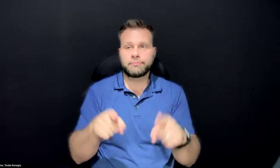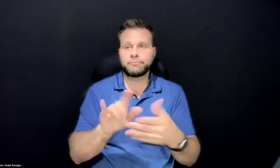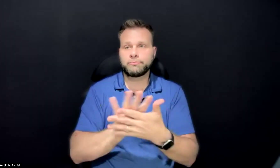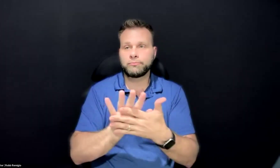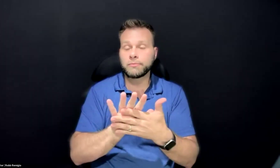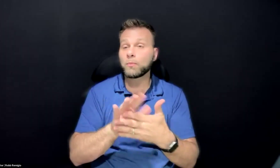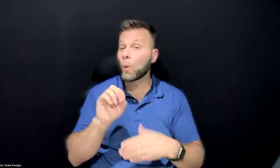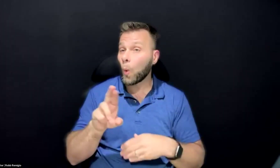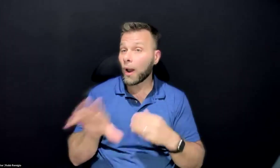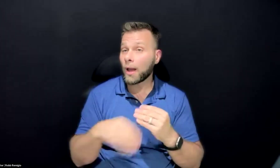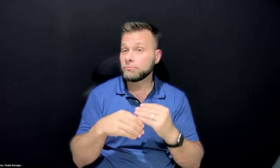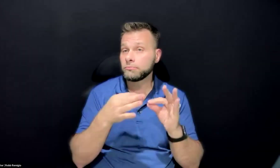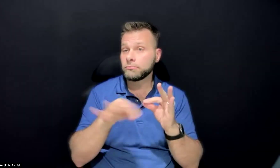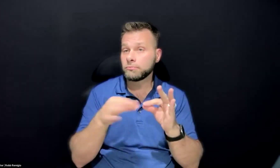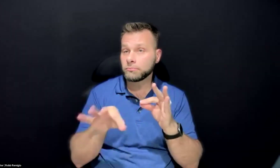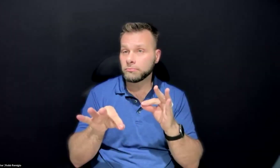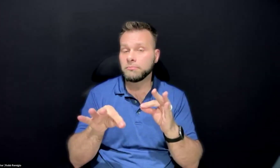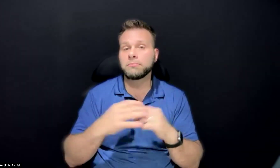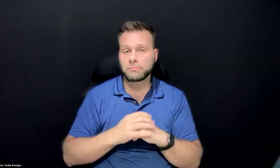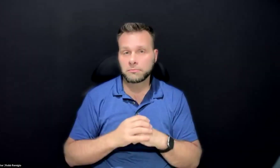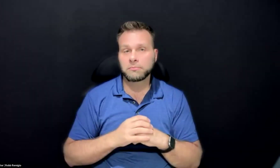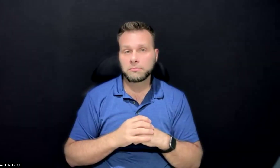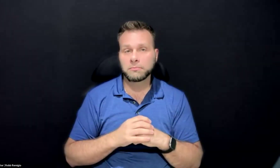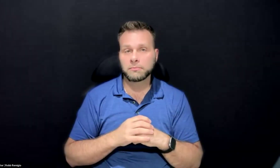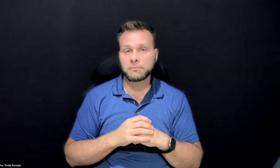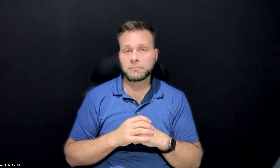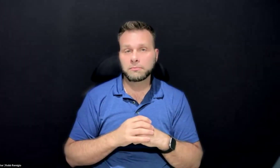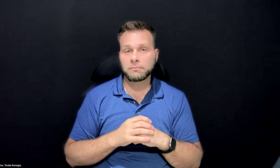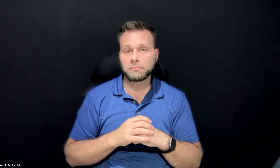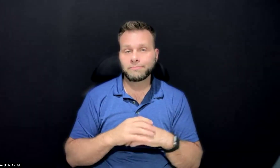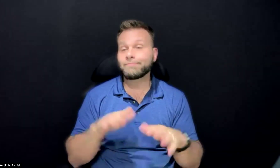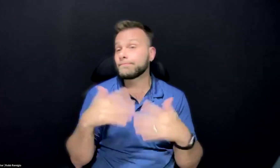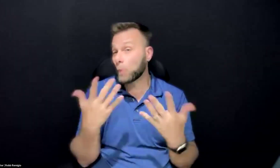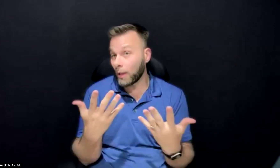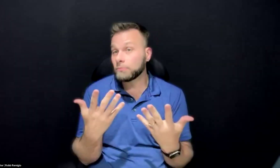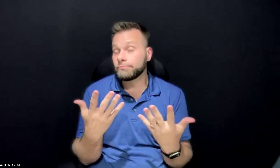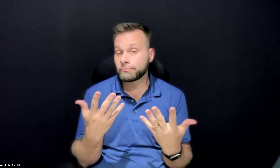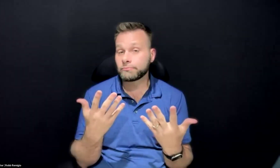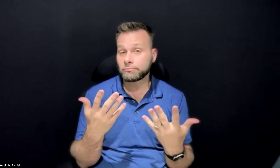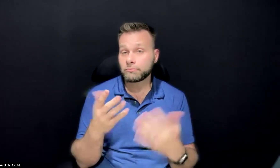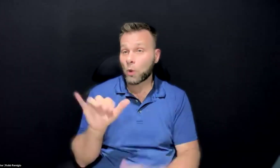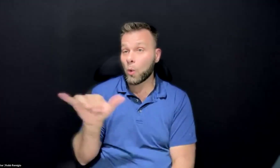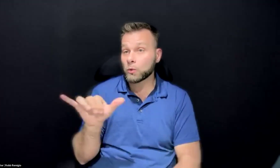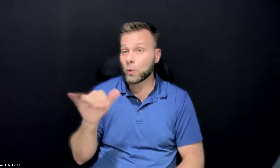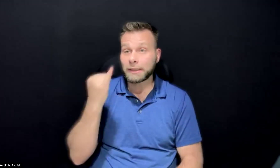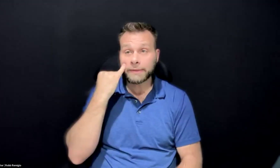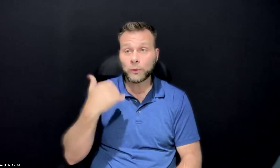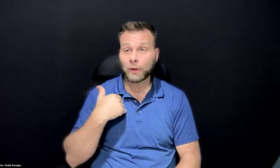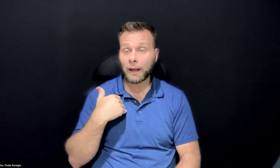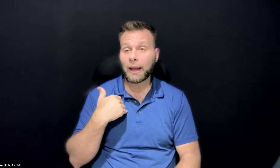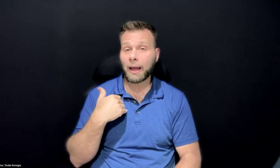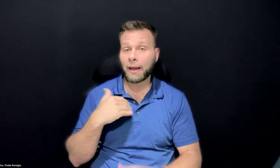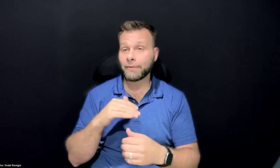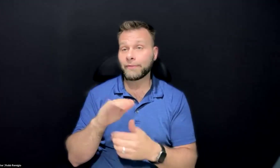captioning, closed captioning, and so on. I'm not really sure. Well, ideally, also, if you get like a video from YouTube and it